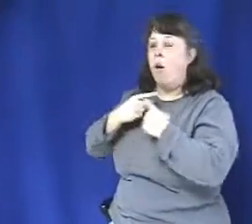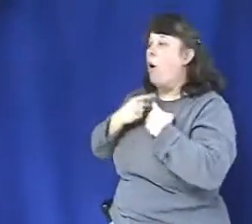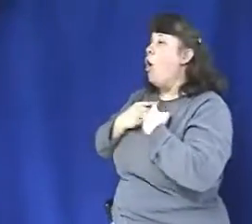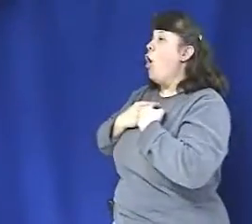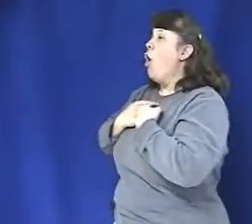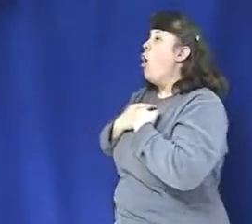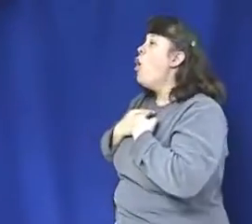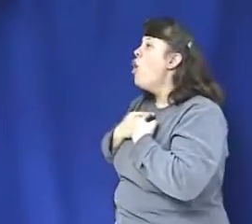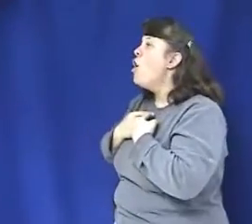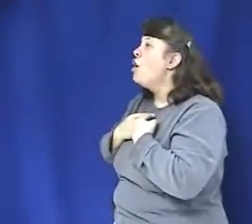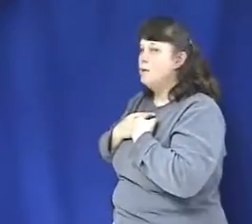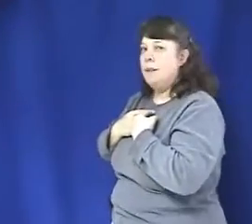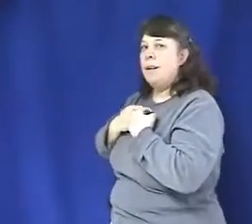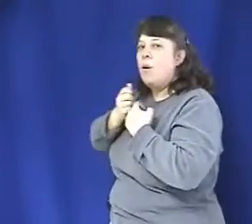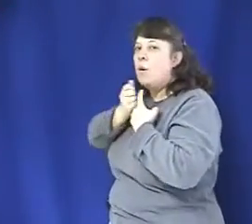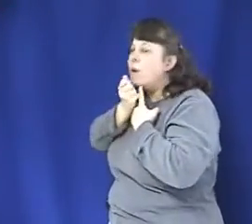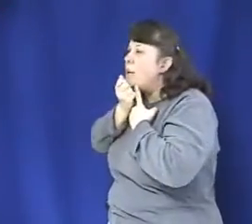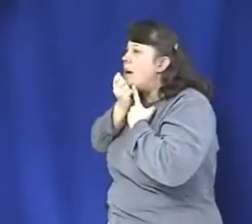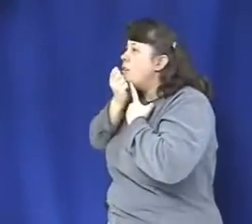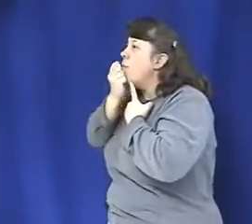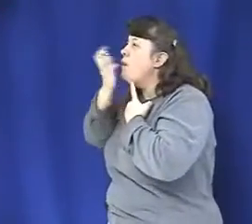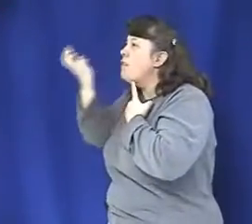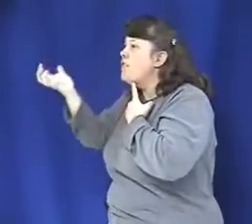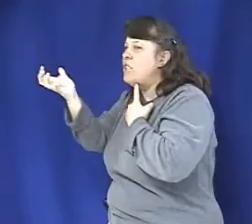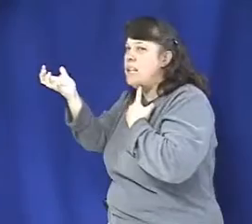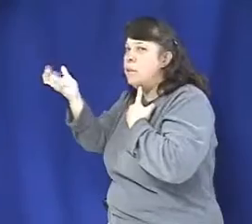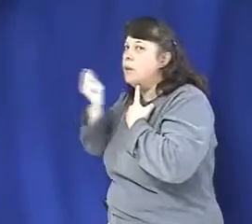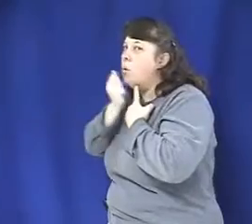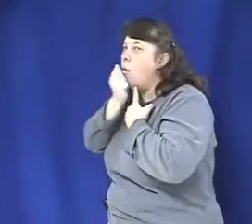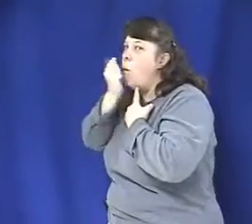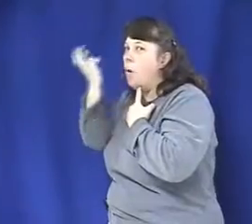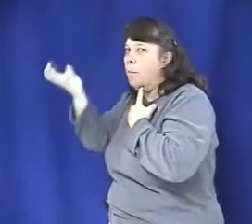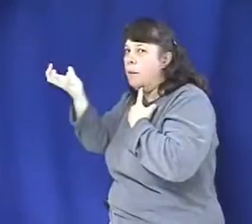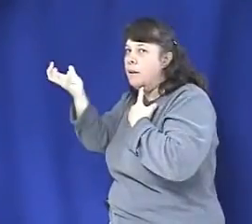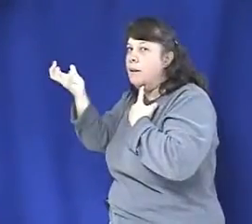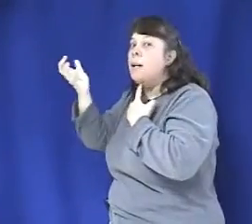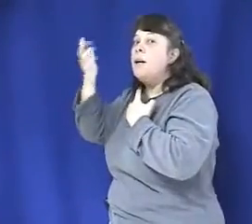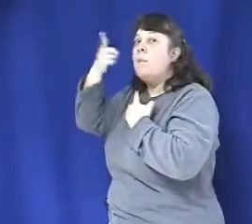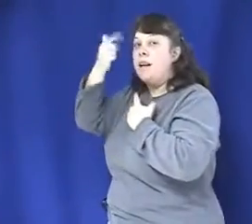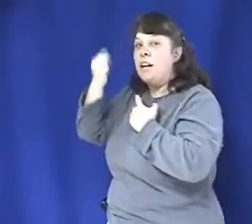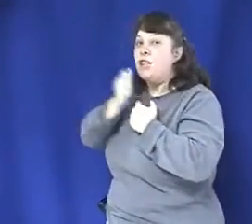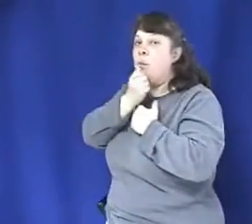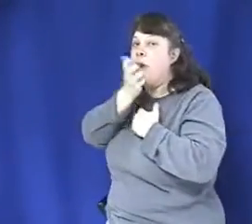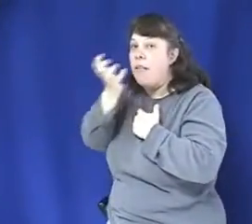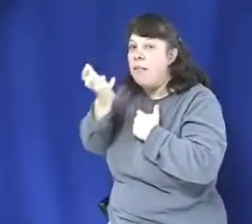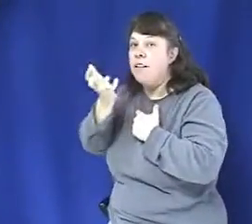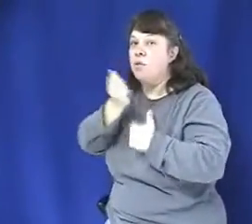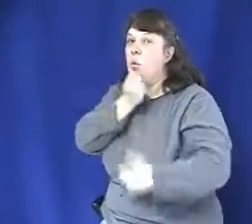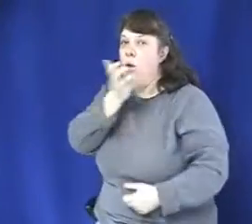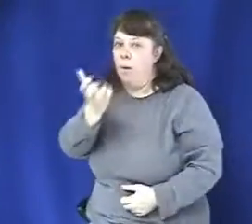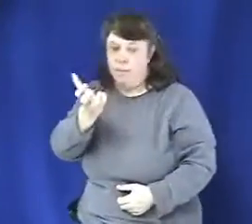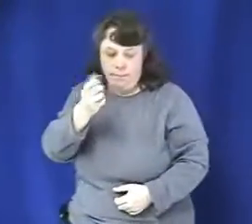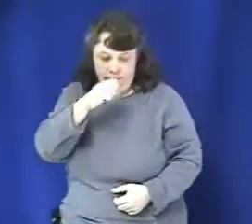go, what'll come out is a puff of steam, warm, because your breath is warm.